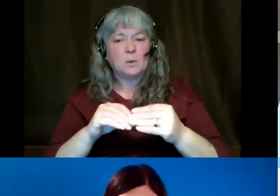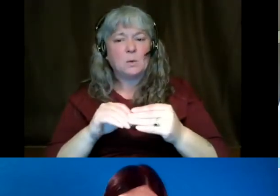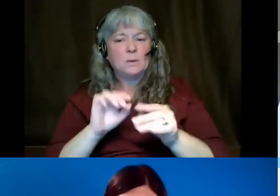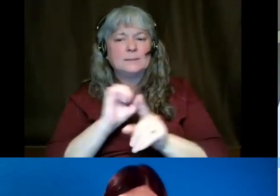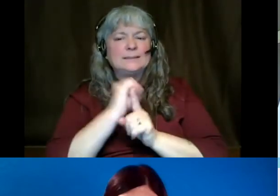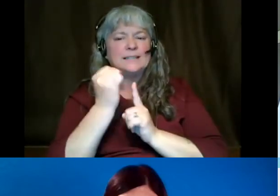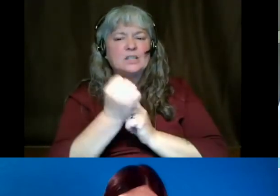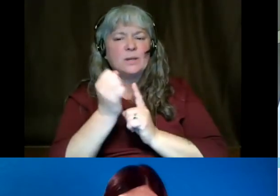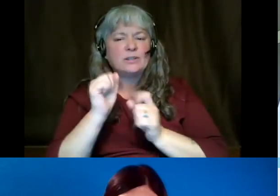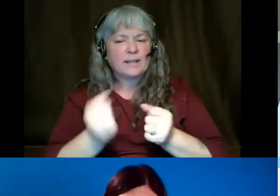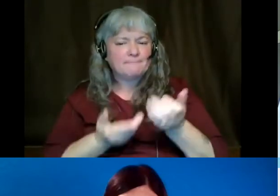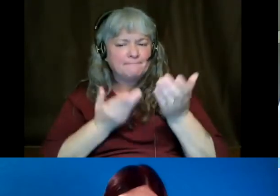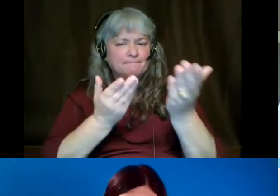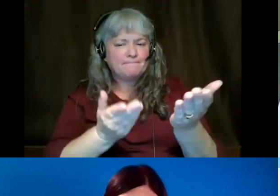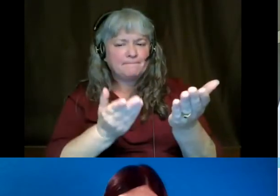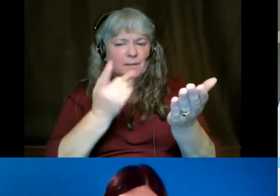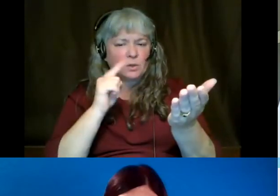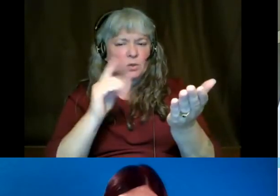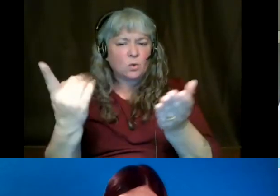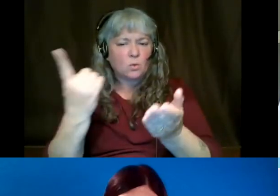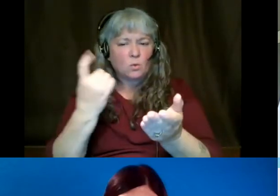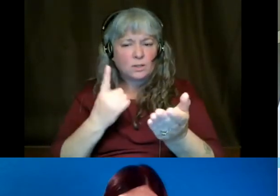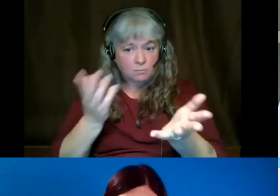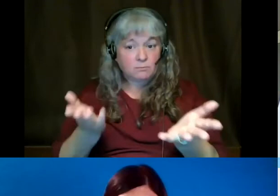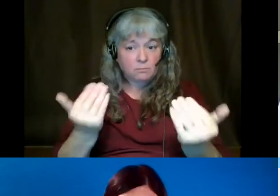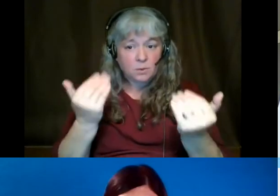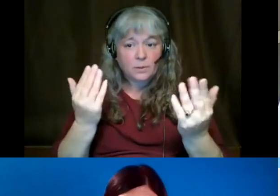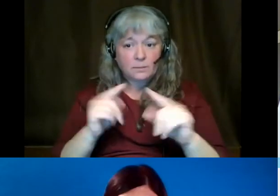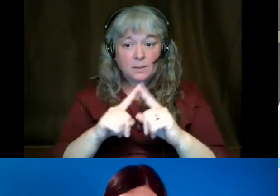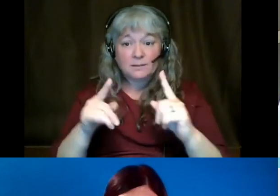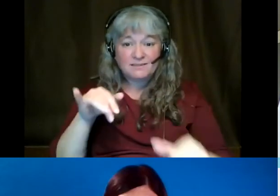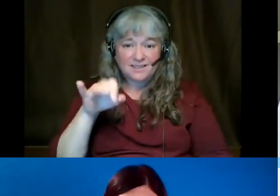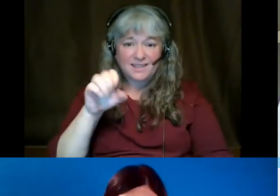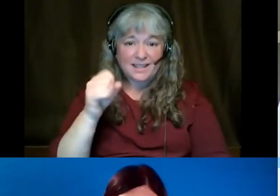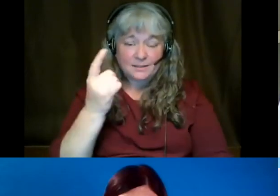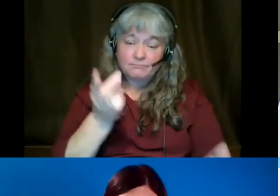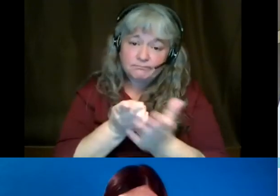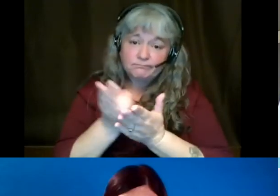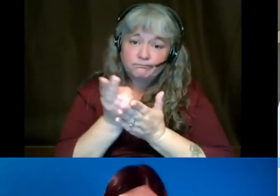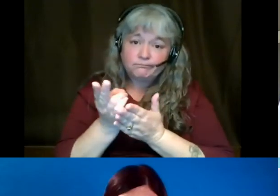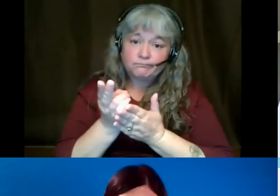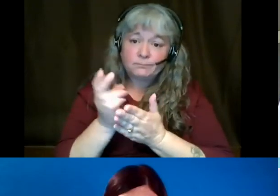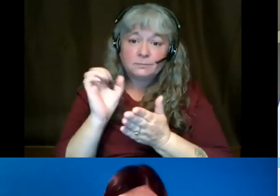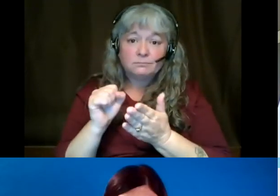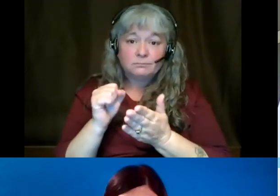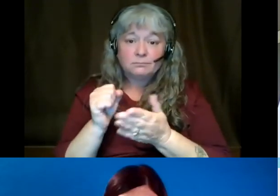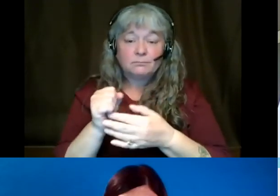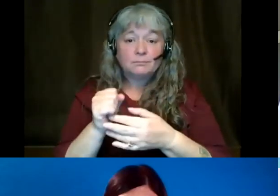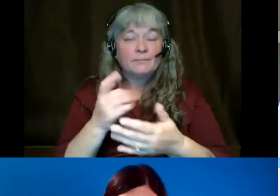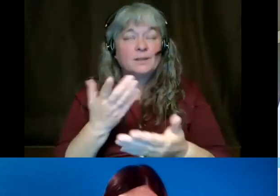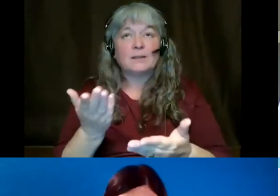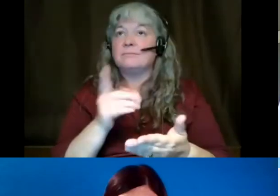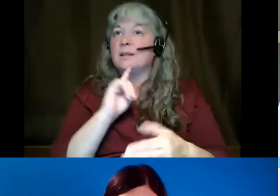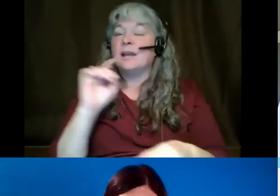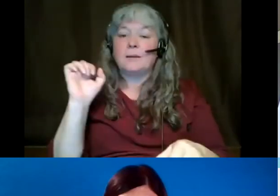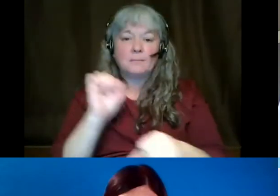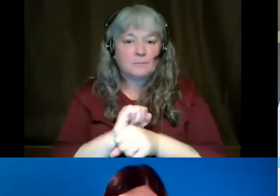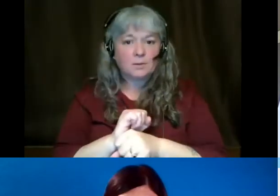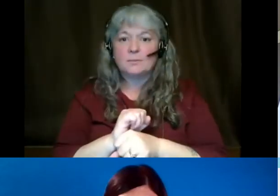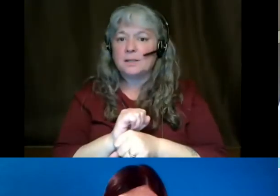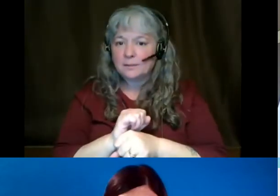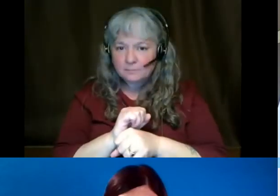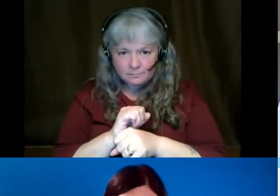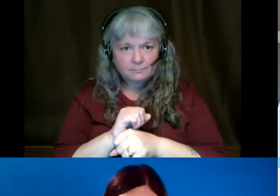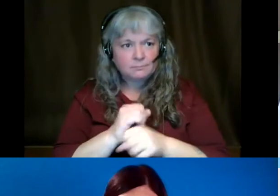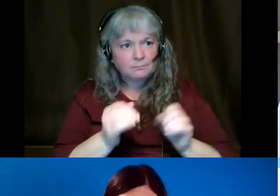up. But yes, to be honest, there have absolutely been chapters